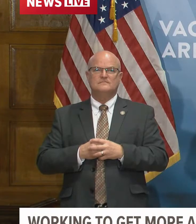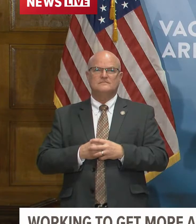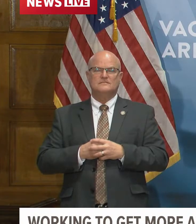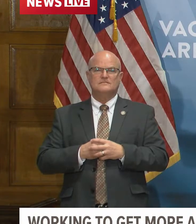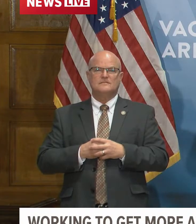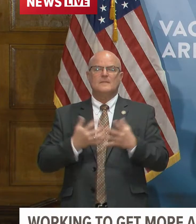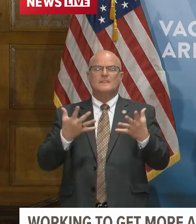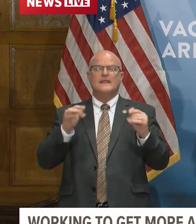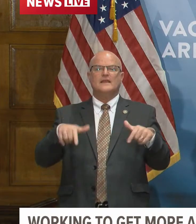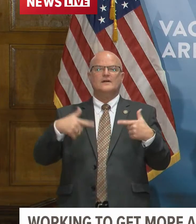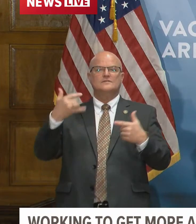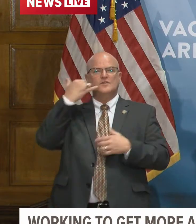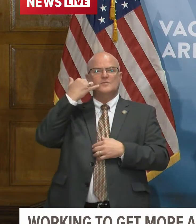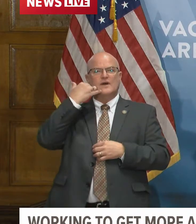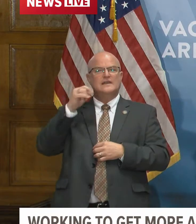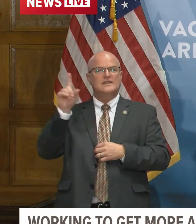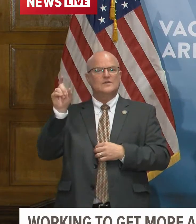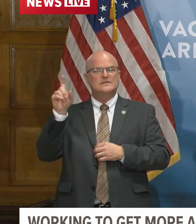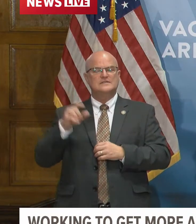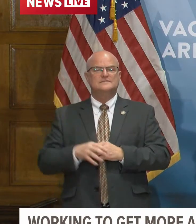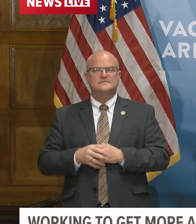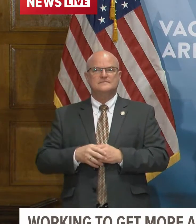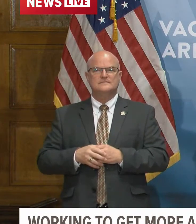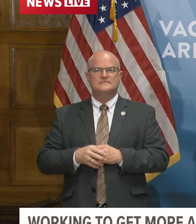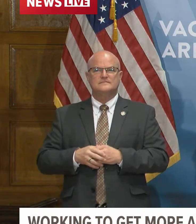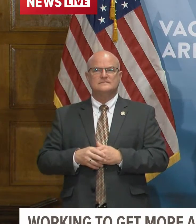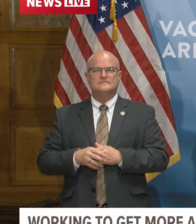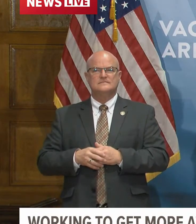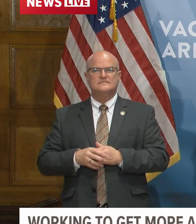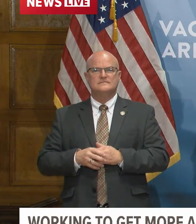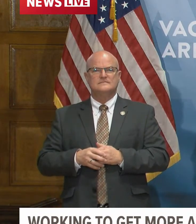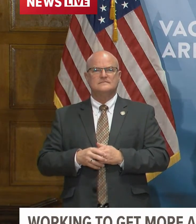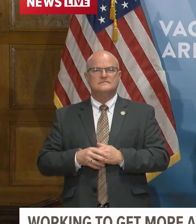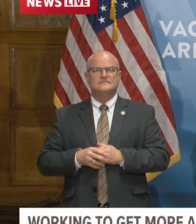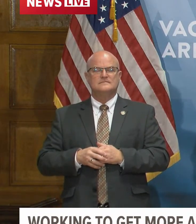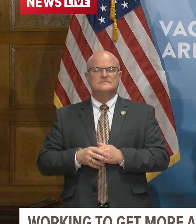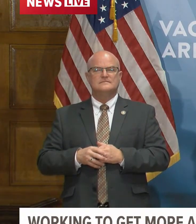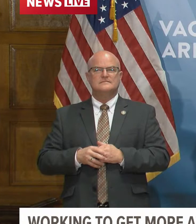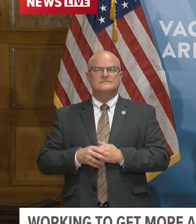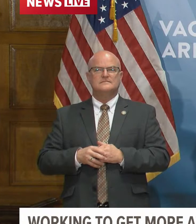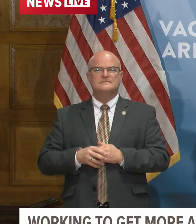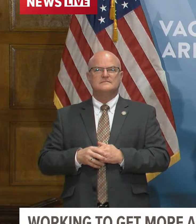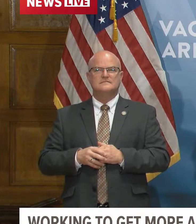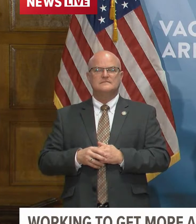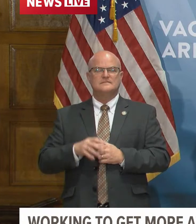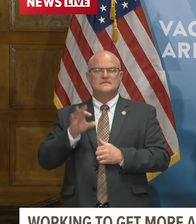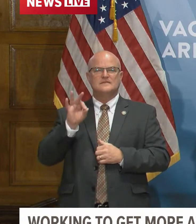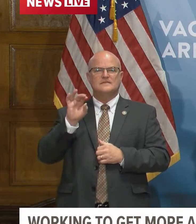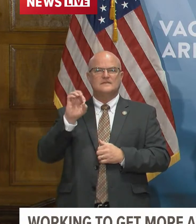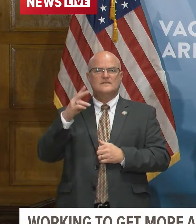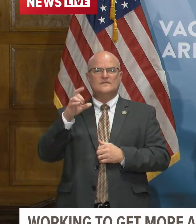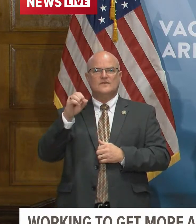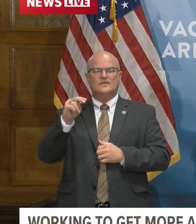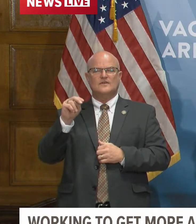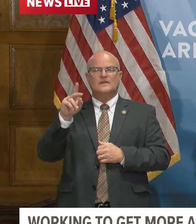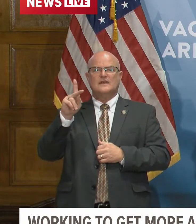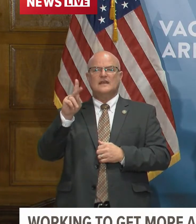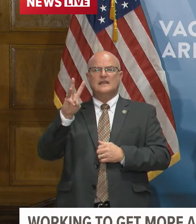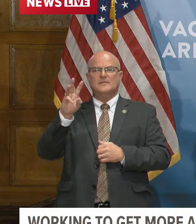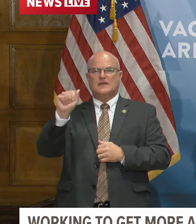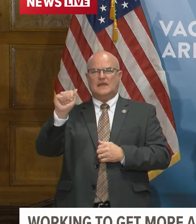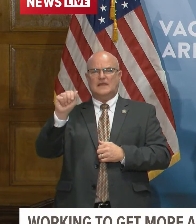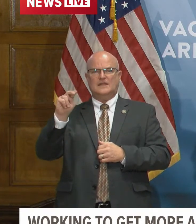and let me go remotely. Is there any question remotely? Yes, Governor, this is Garrett Ferguson with KNWA